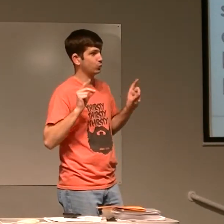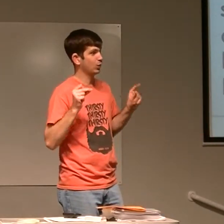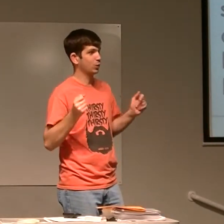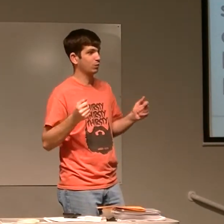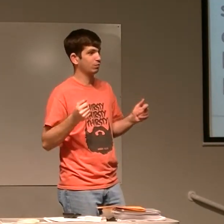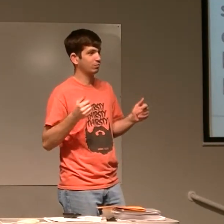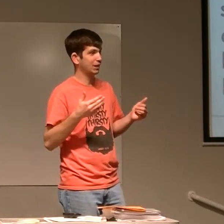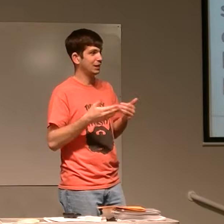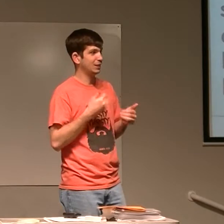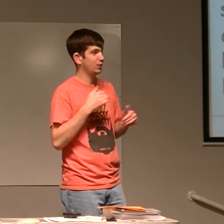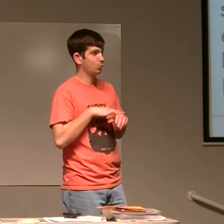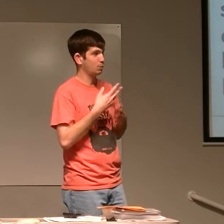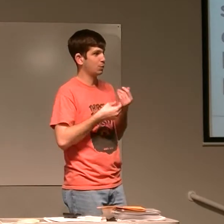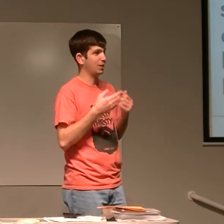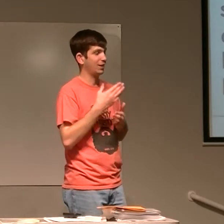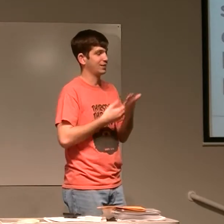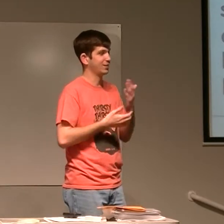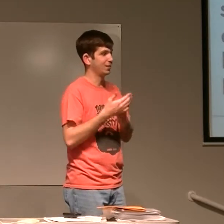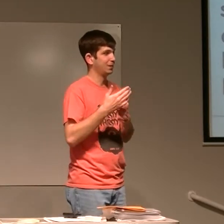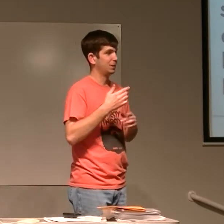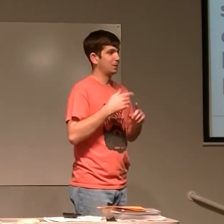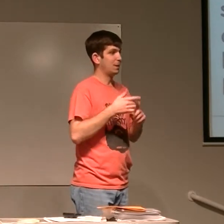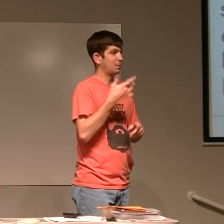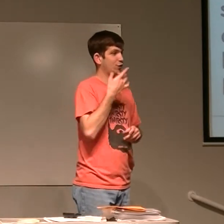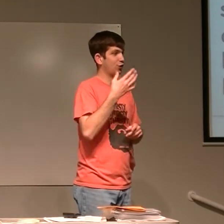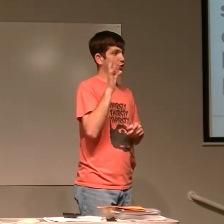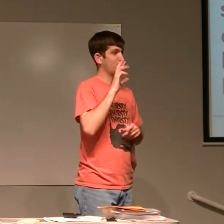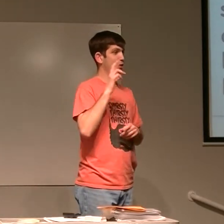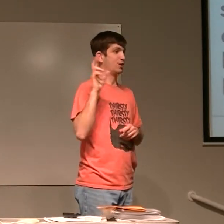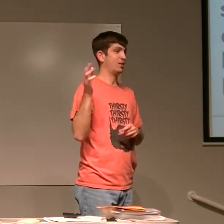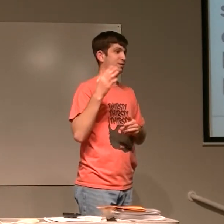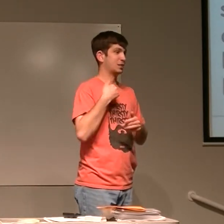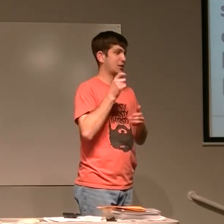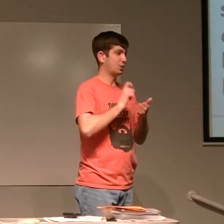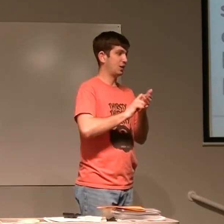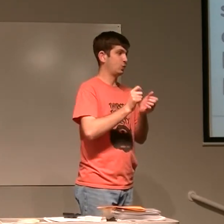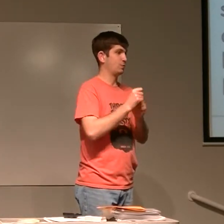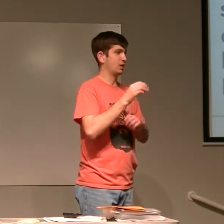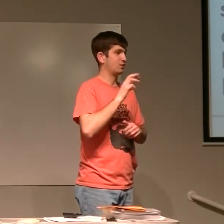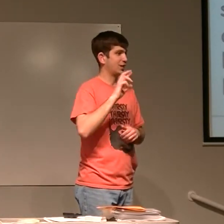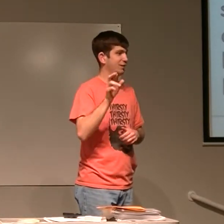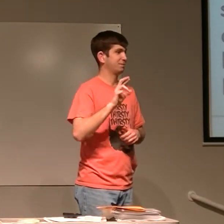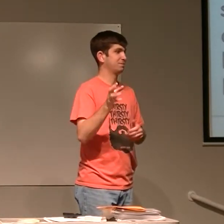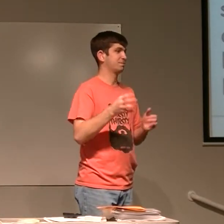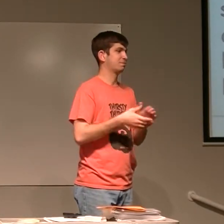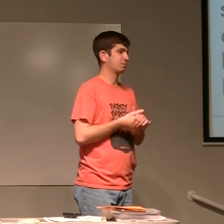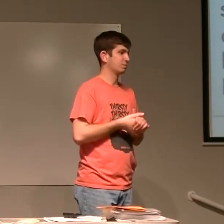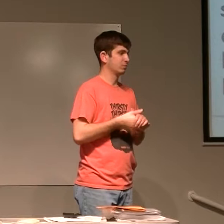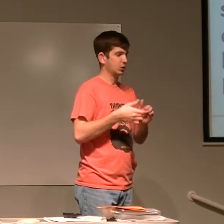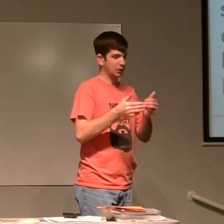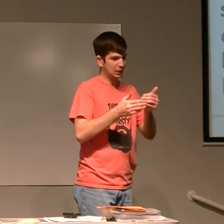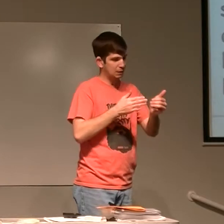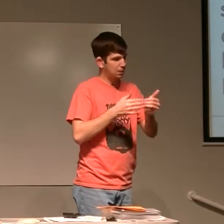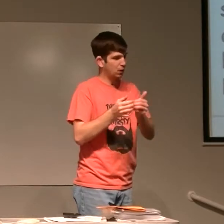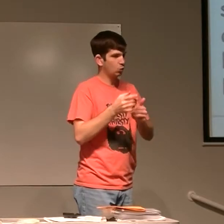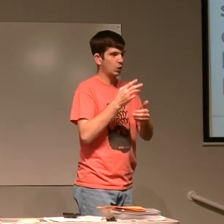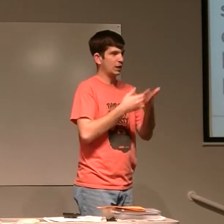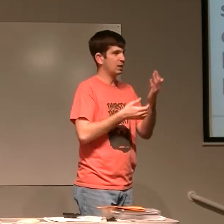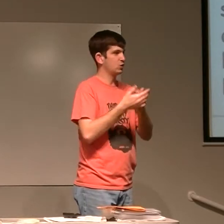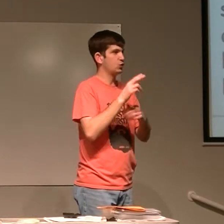really easy with both hands. But I prefer using my right, because I write with my right. It doesn't matter what hands you